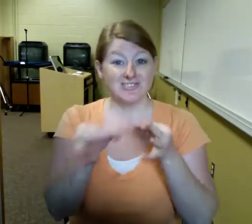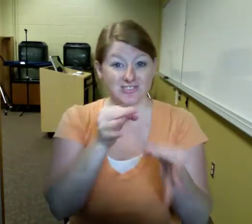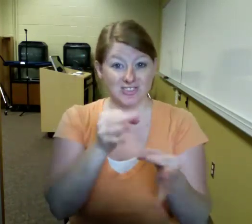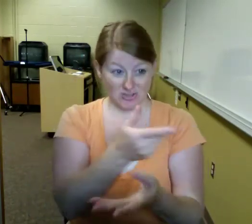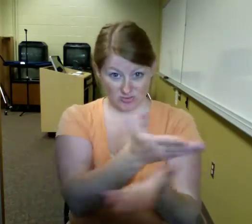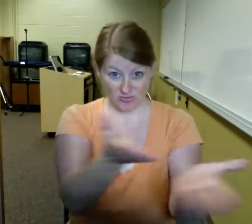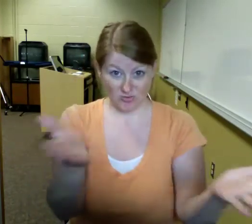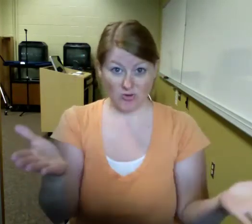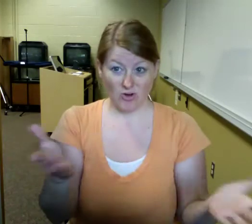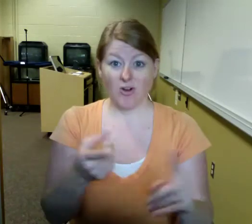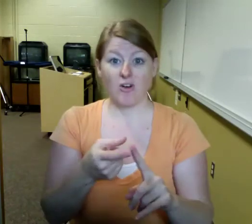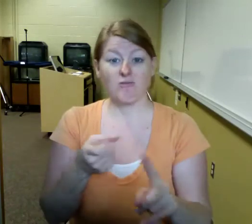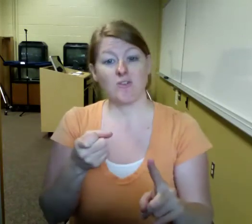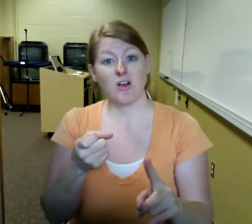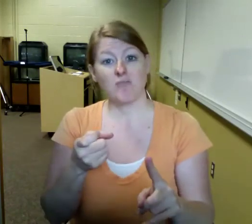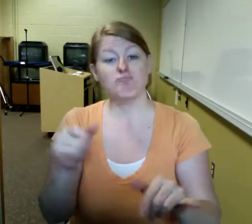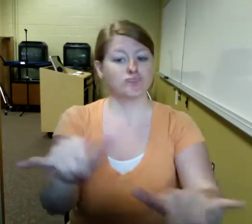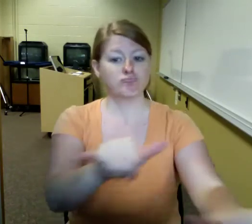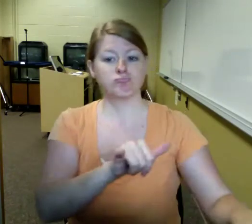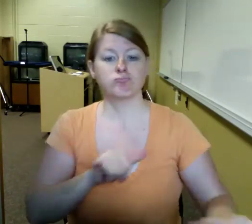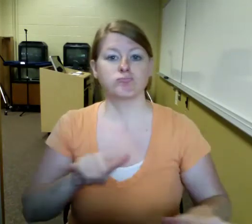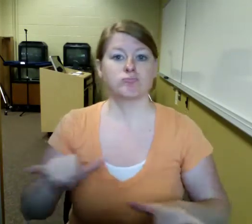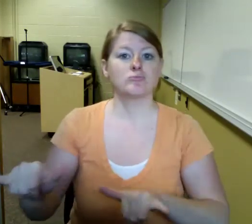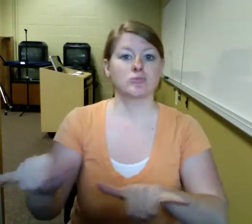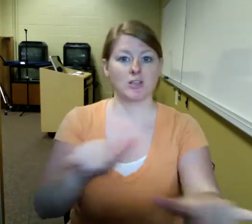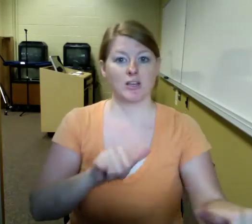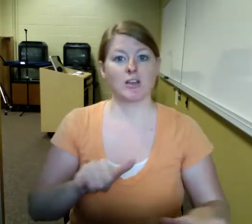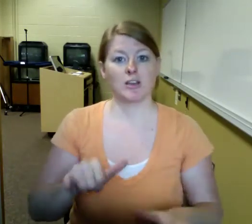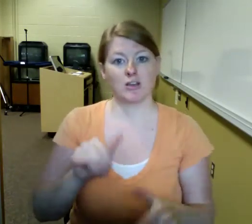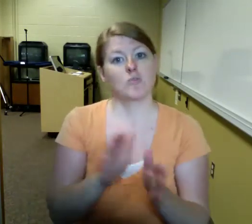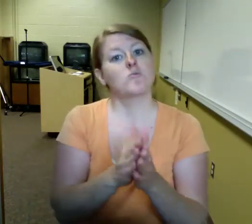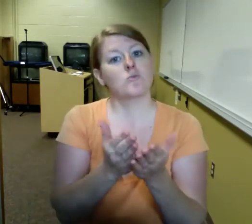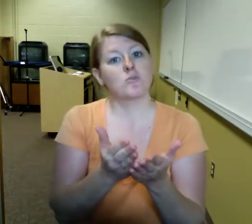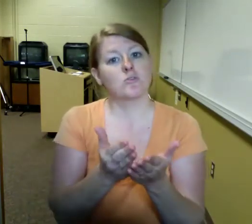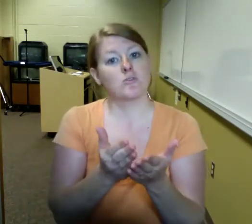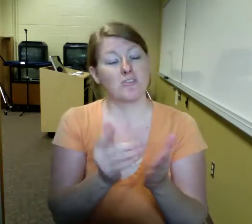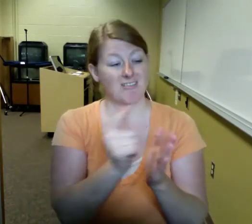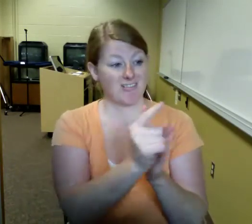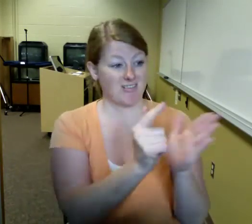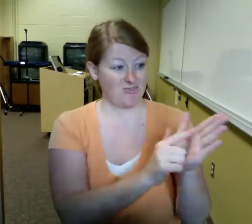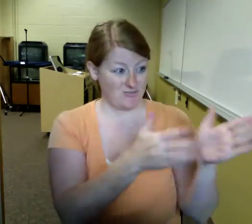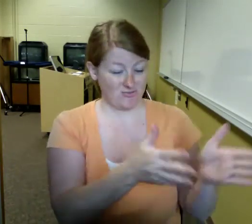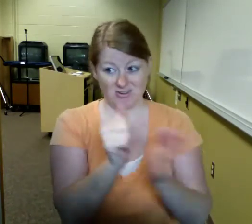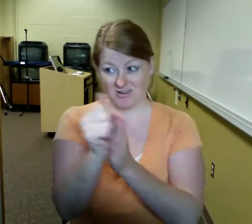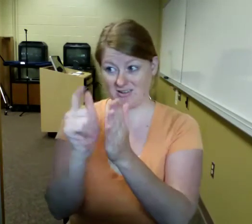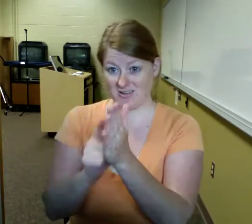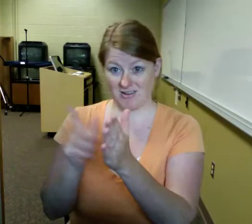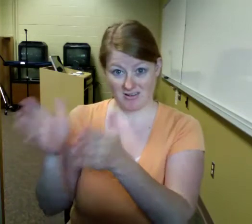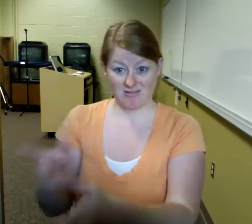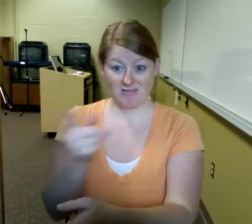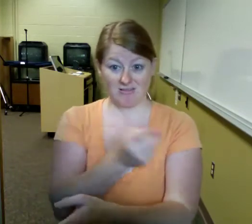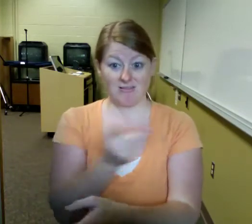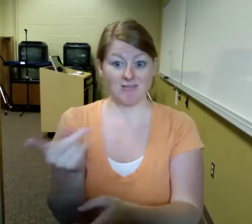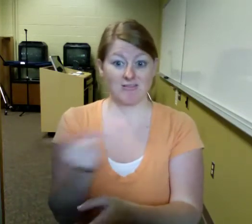a standard bench book. The attorneys on both sides in this matter have assisted in determining which